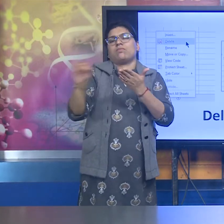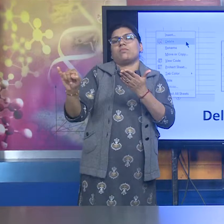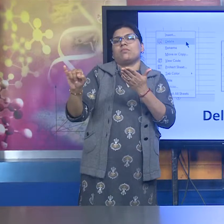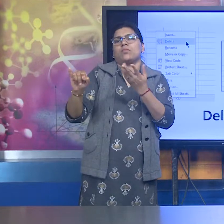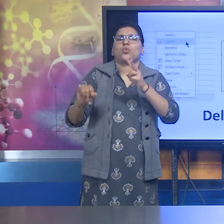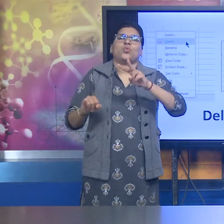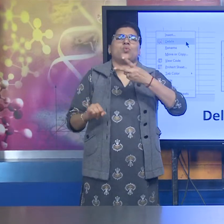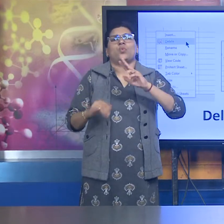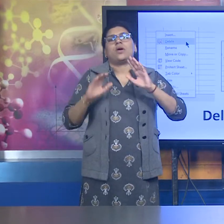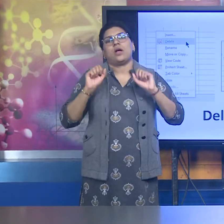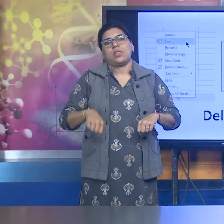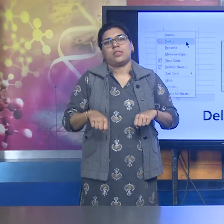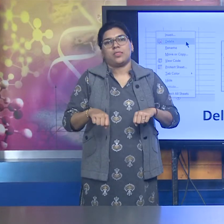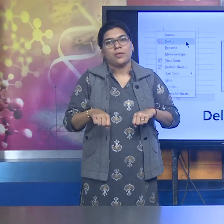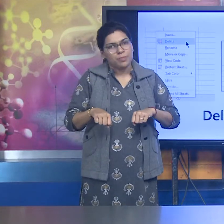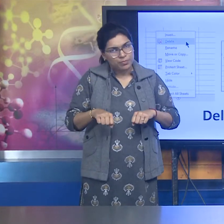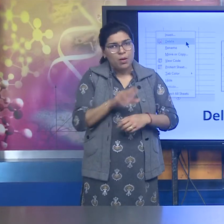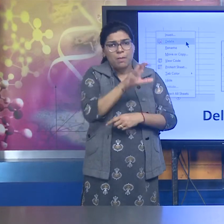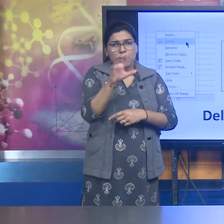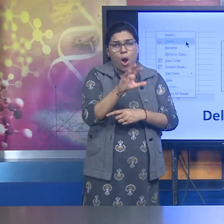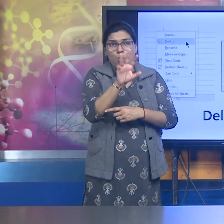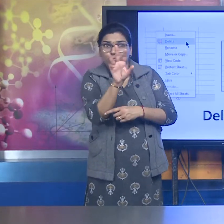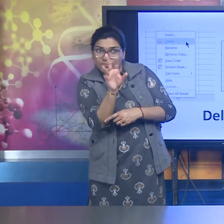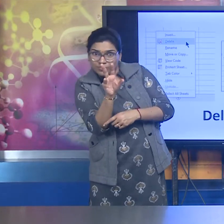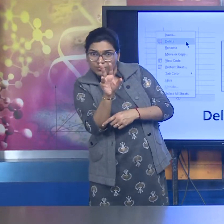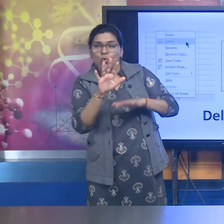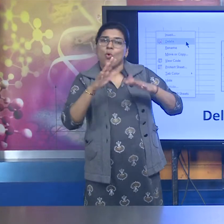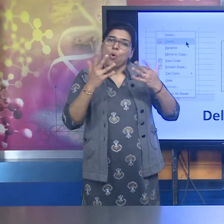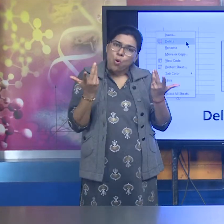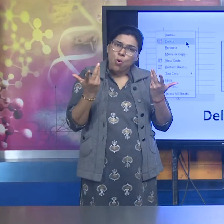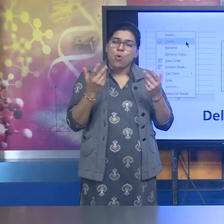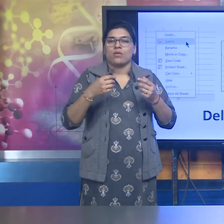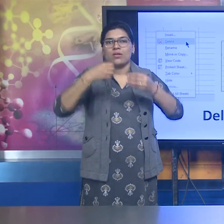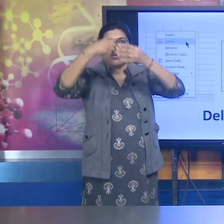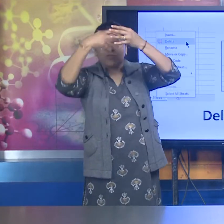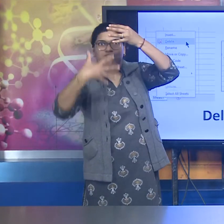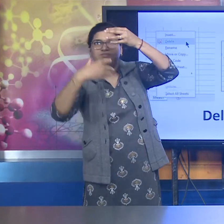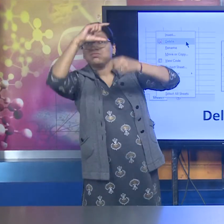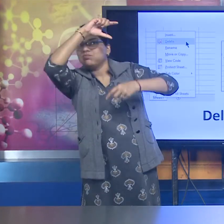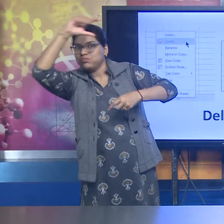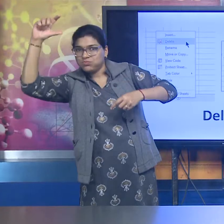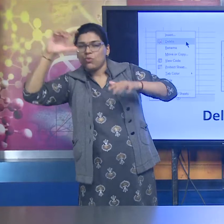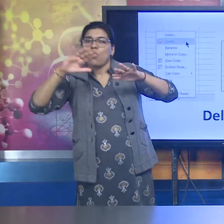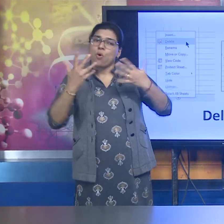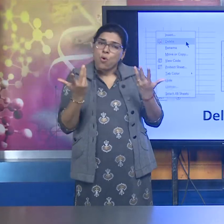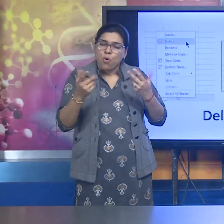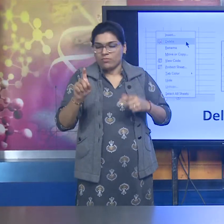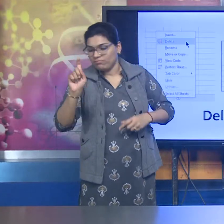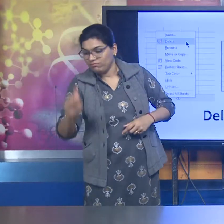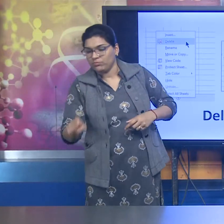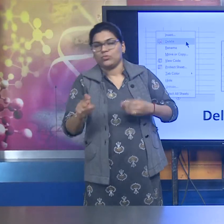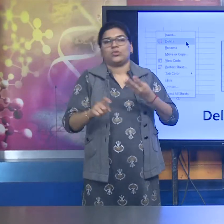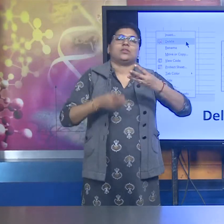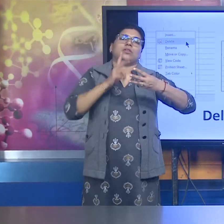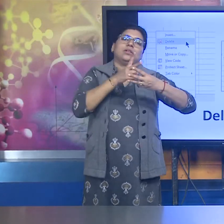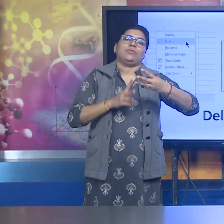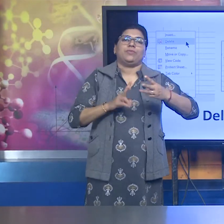the help of keyboard button delete, it is also possible to delete something from the work you have done.